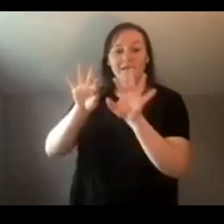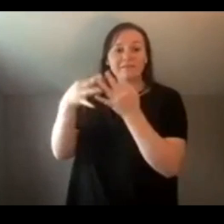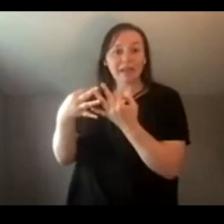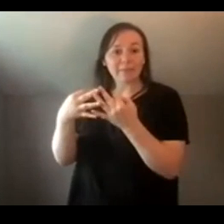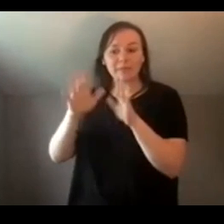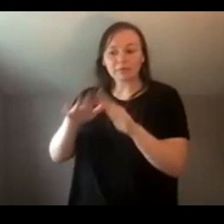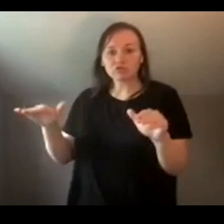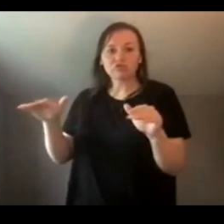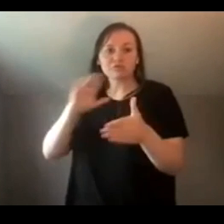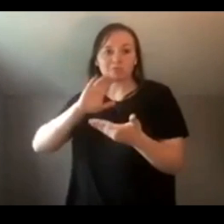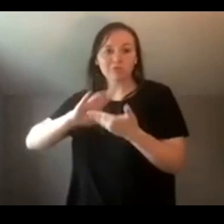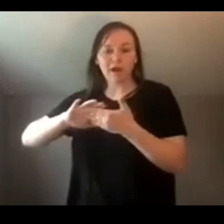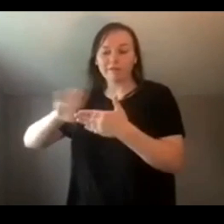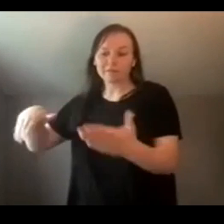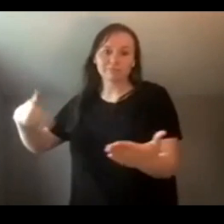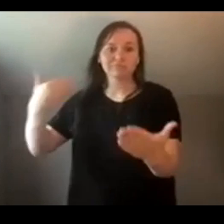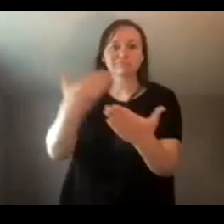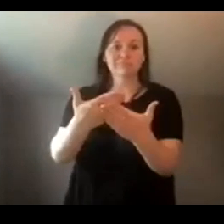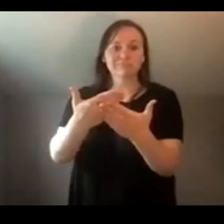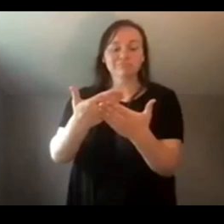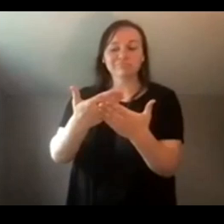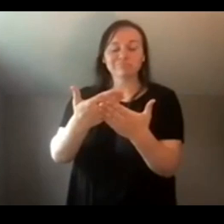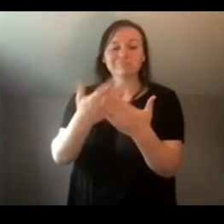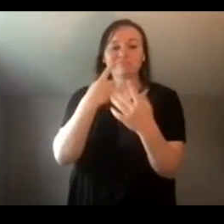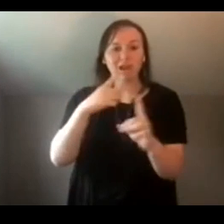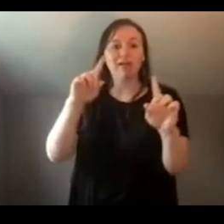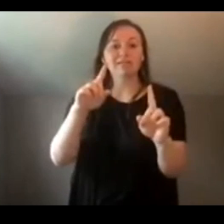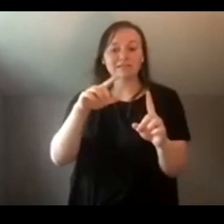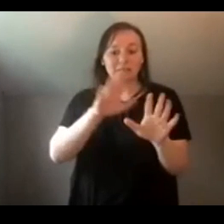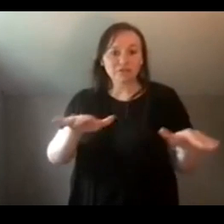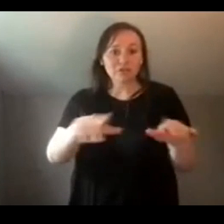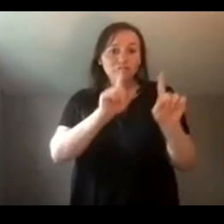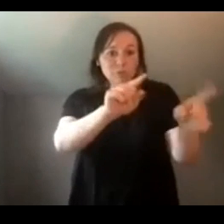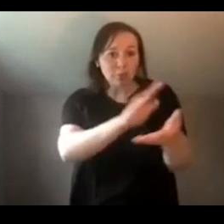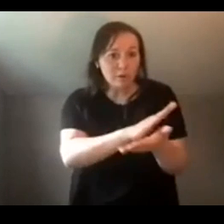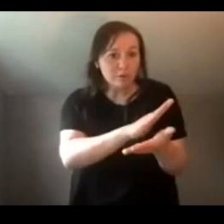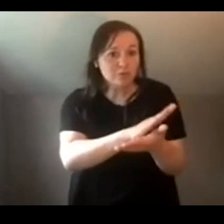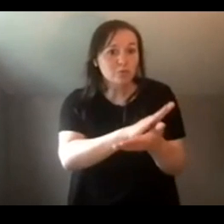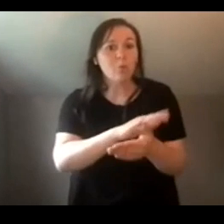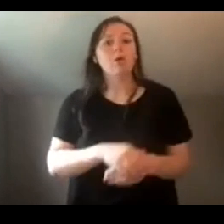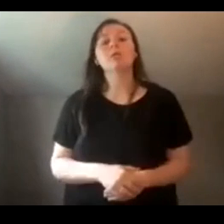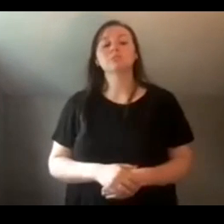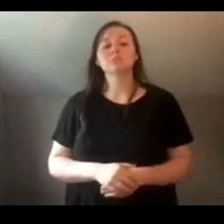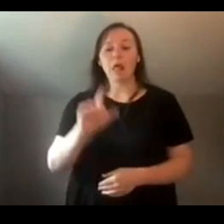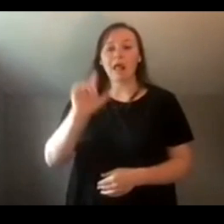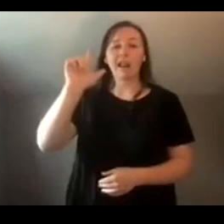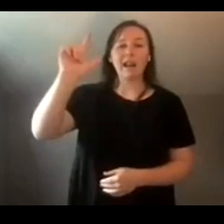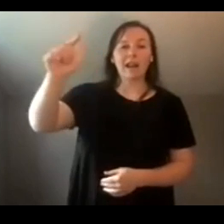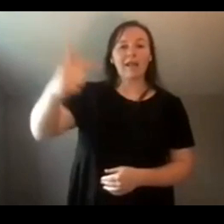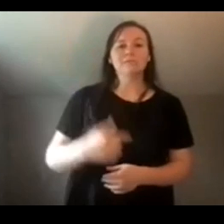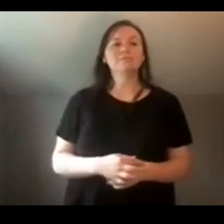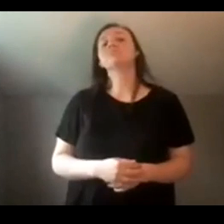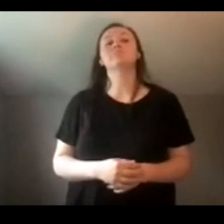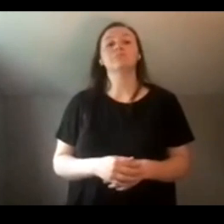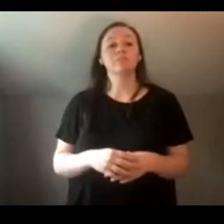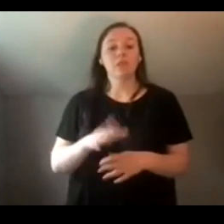first time, went to school. Later, his children would attend one of the many church schools that were set